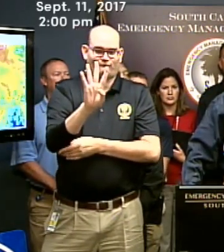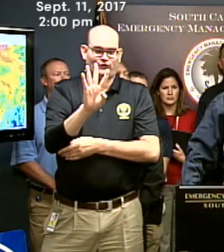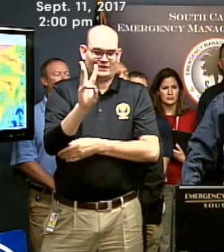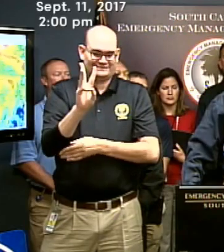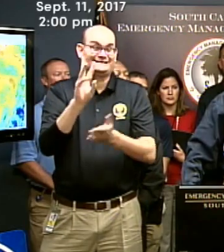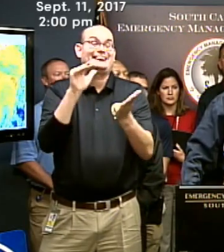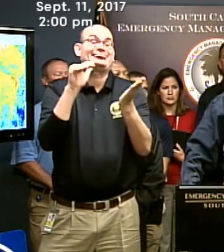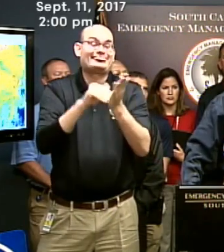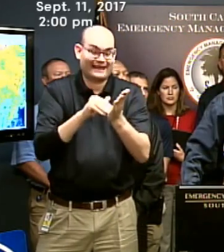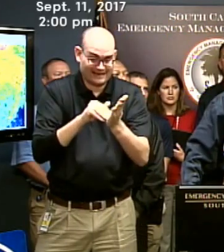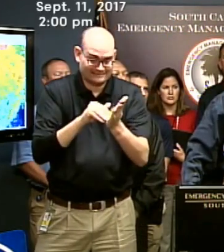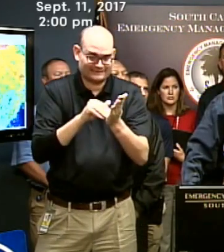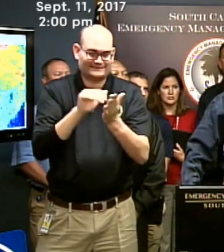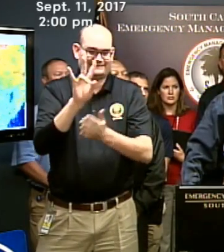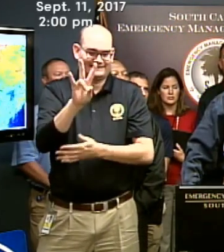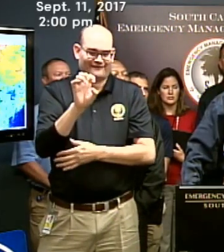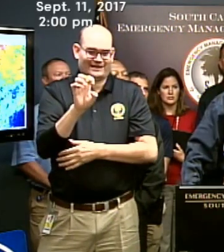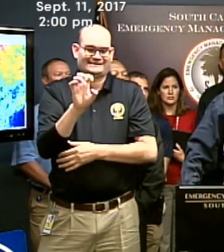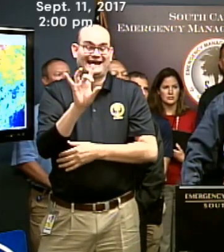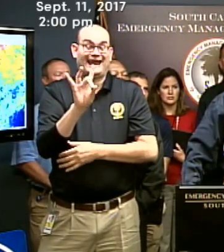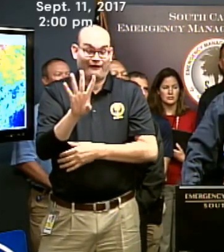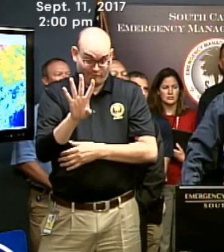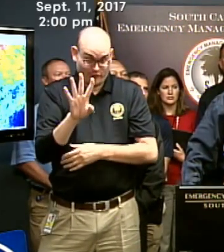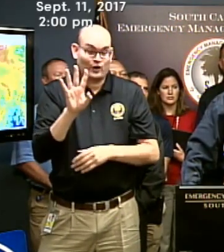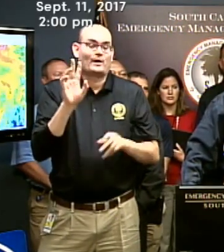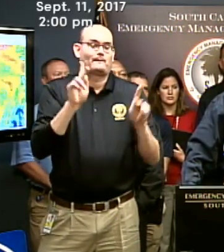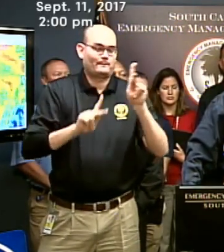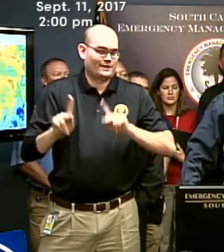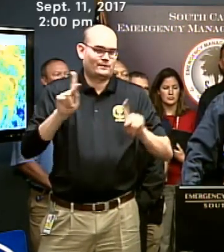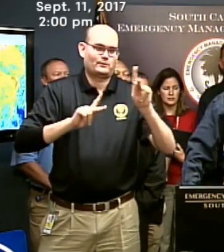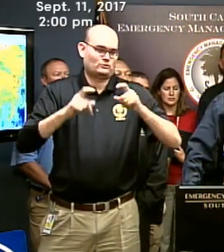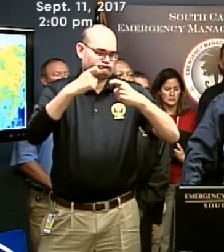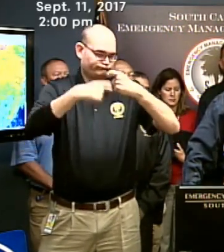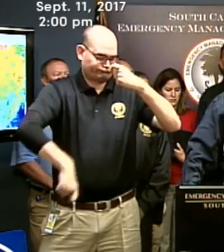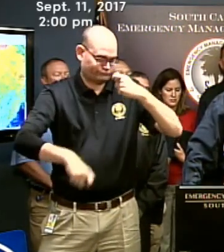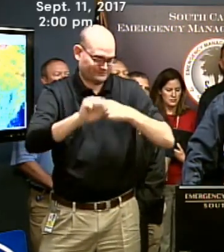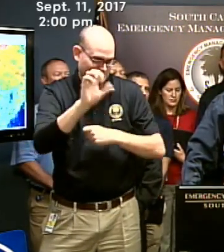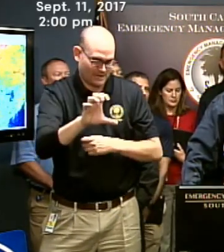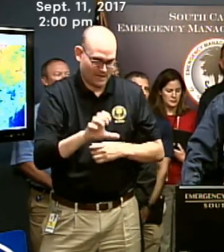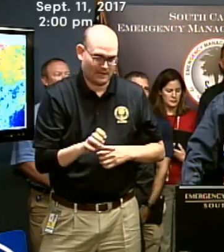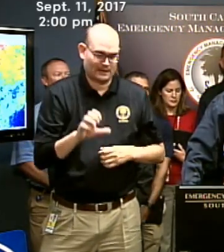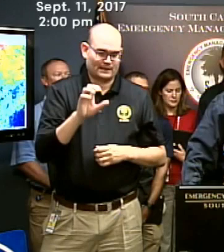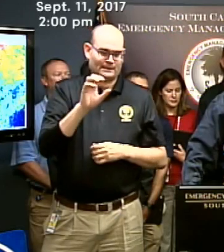146,784 meter power outages. That is, there are that many meters,